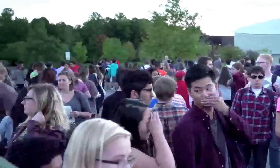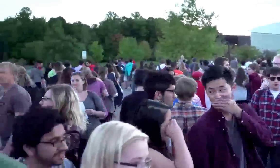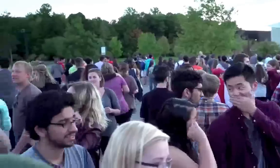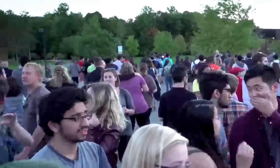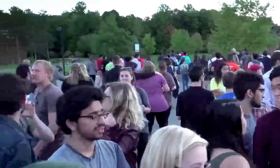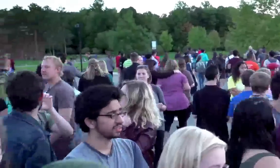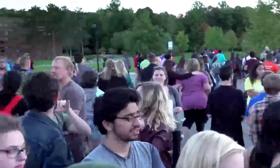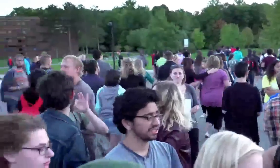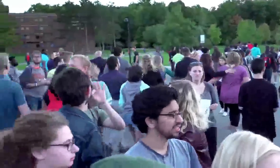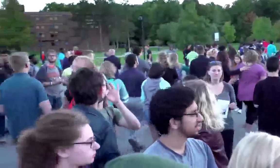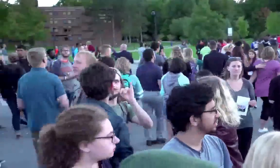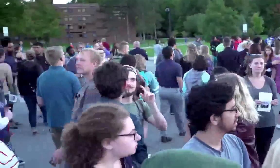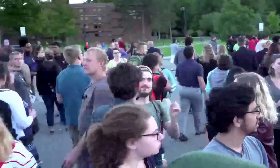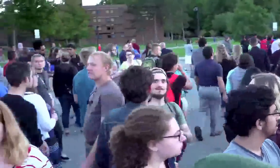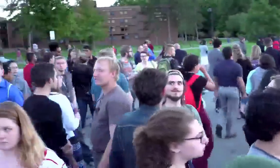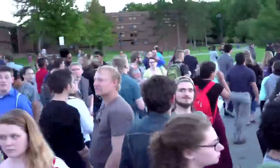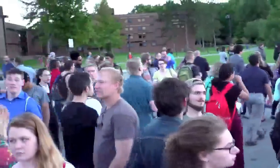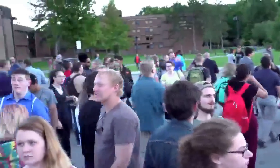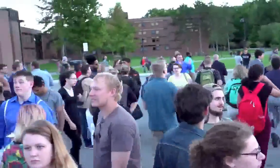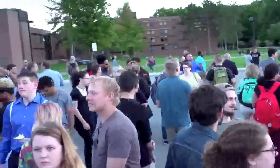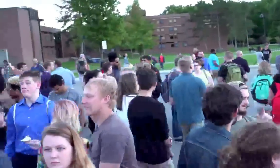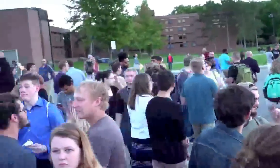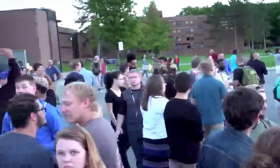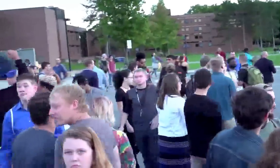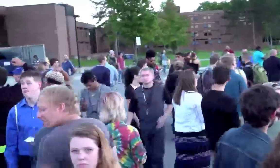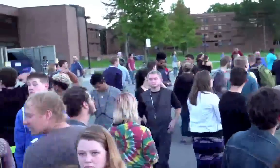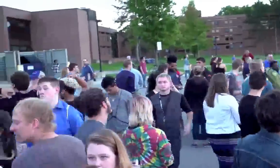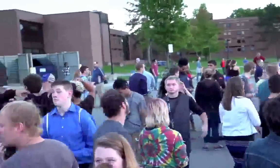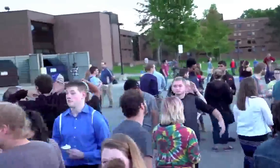Oh, my name's Max. No problem.